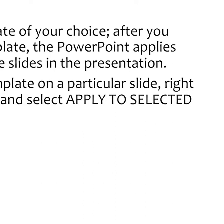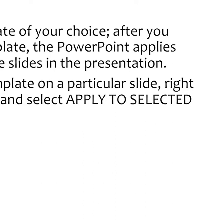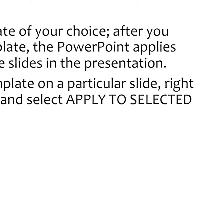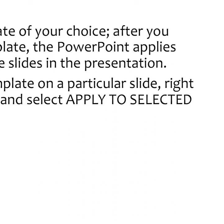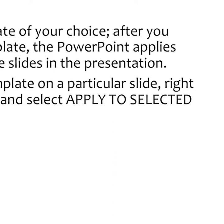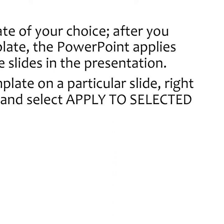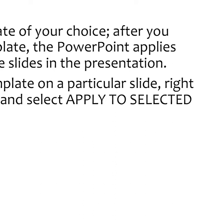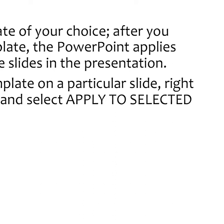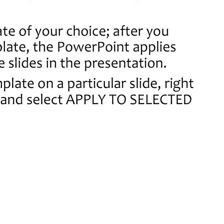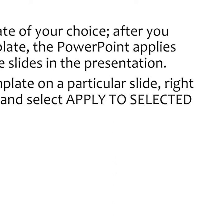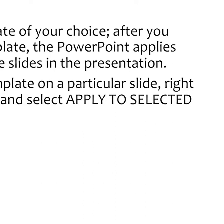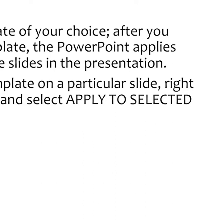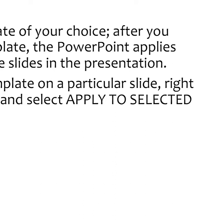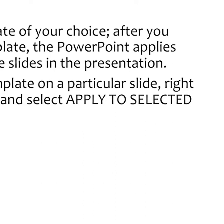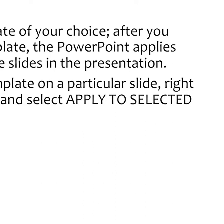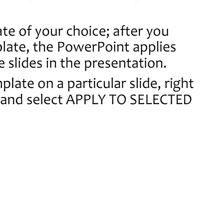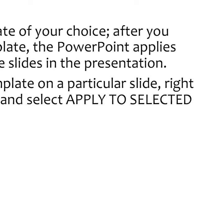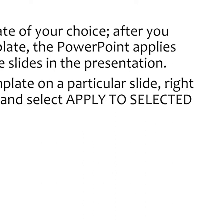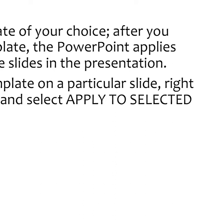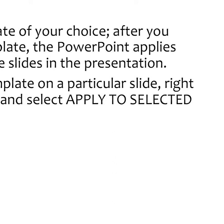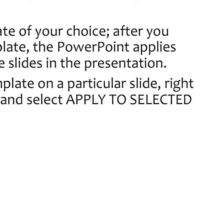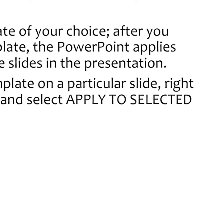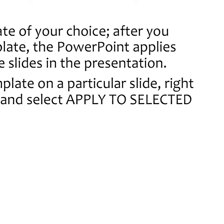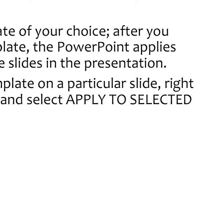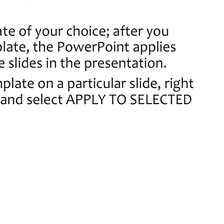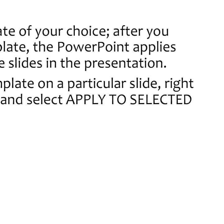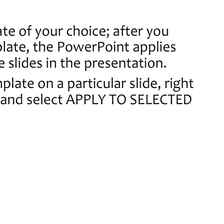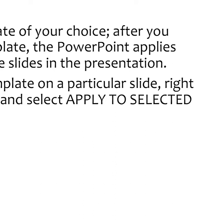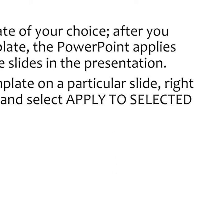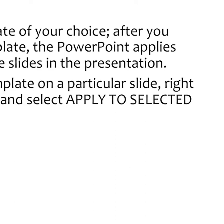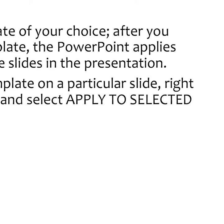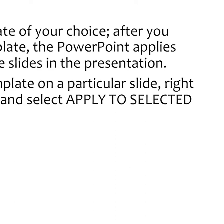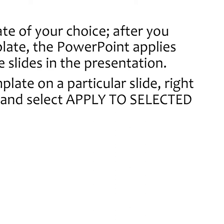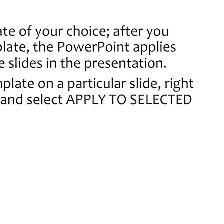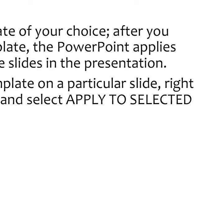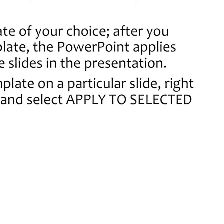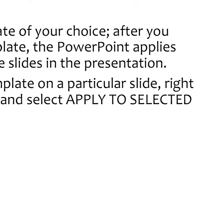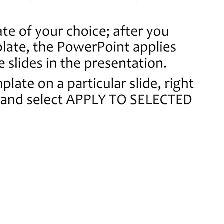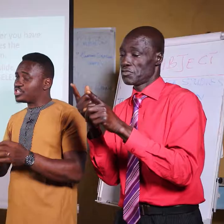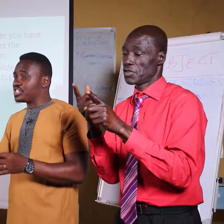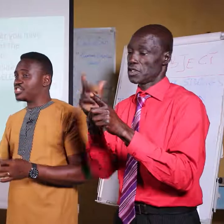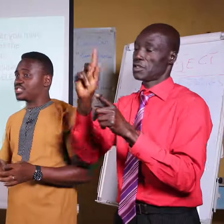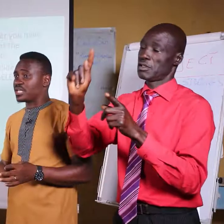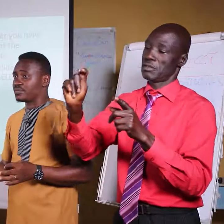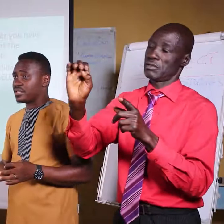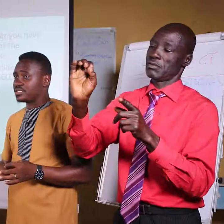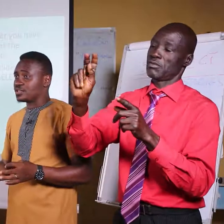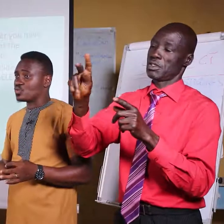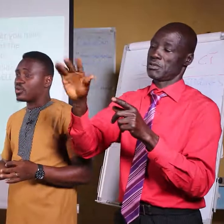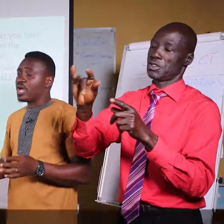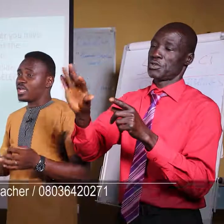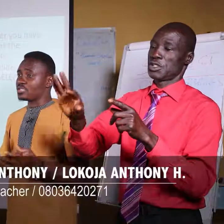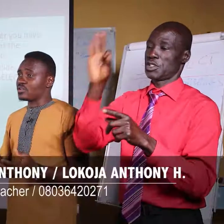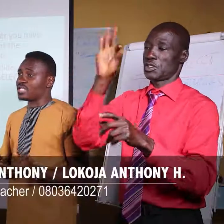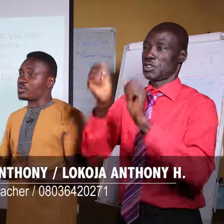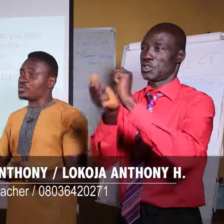carry the specific different template, you can select or you right click on that, then you change its template.